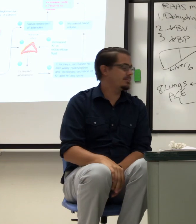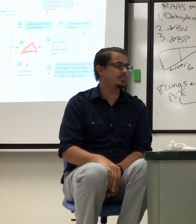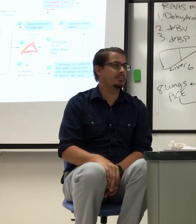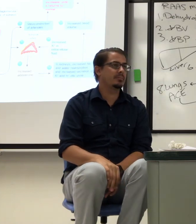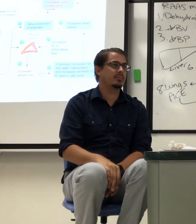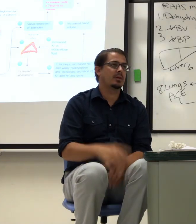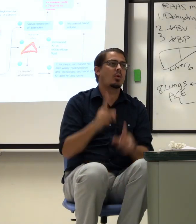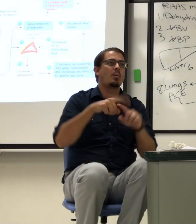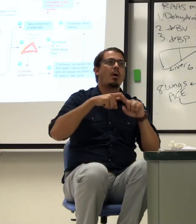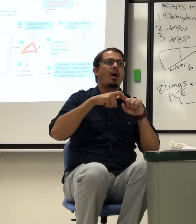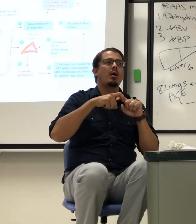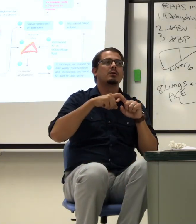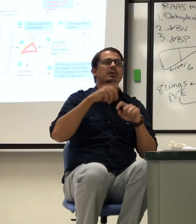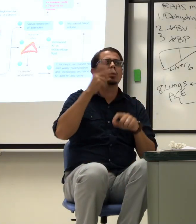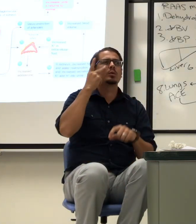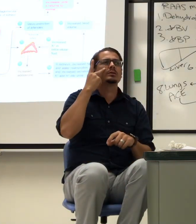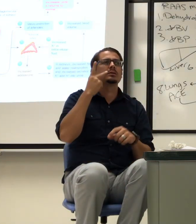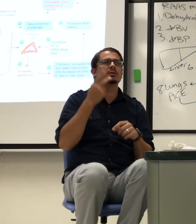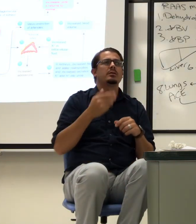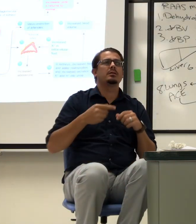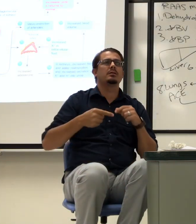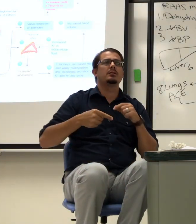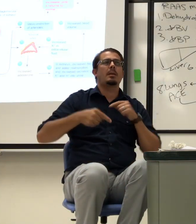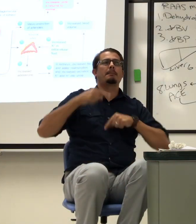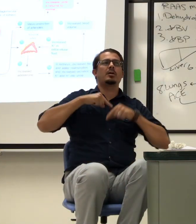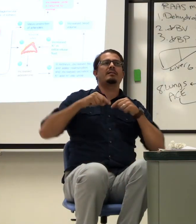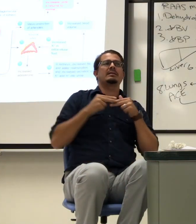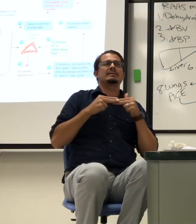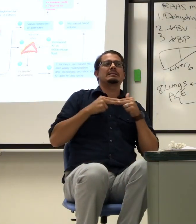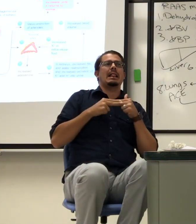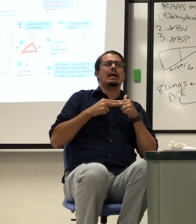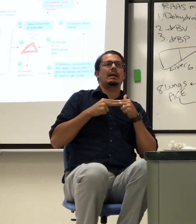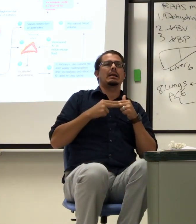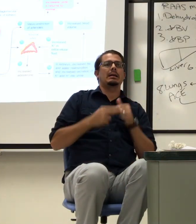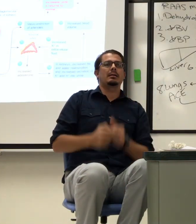Let's pause and look at the previous slide.